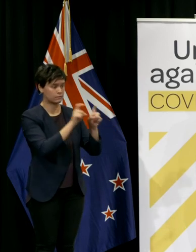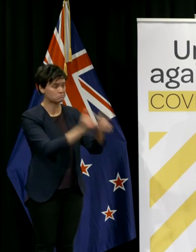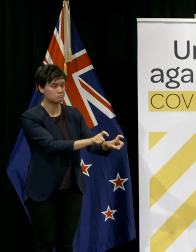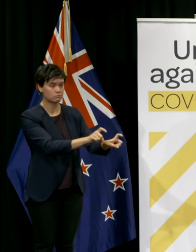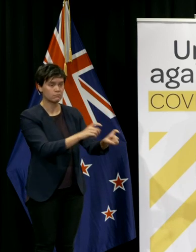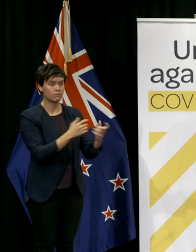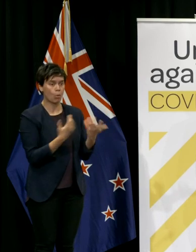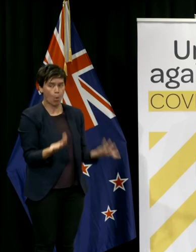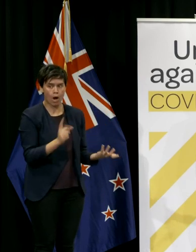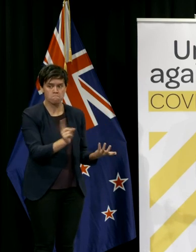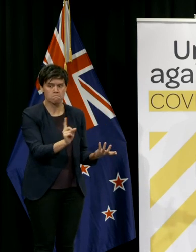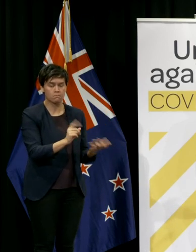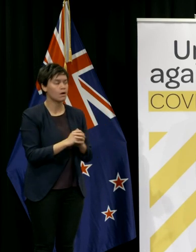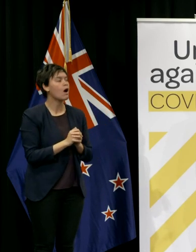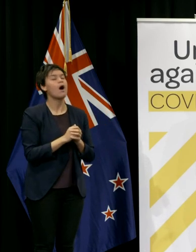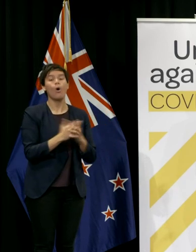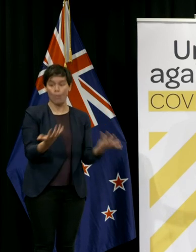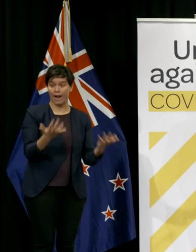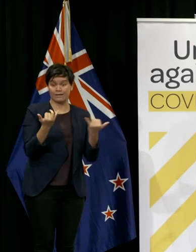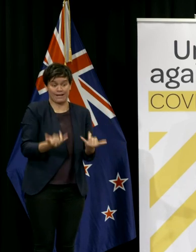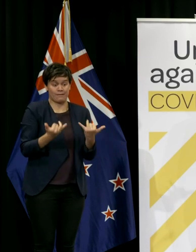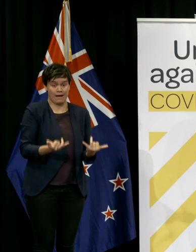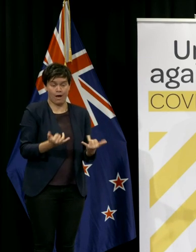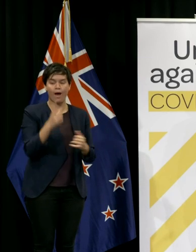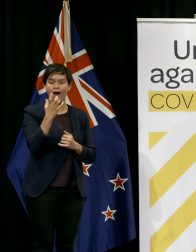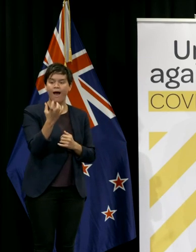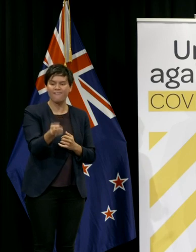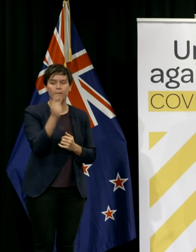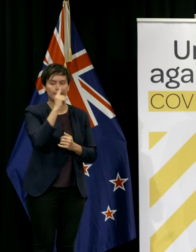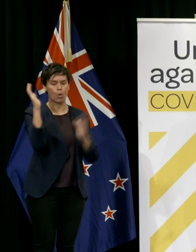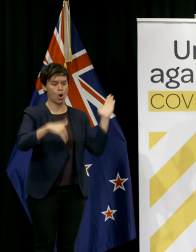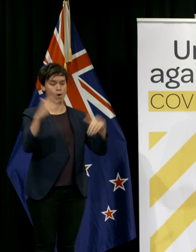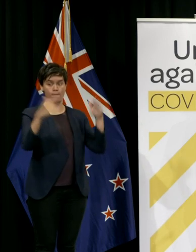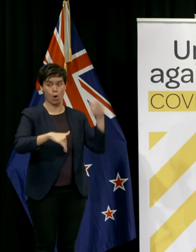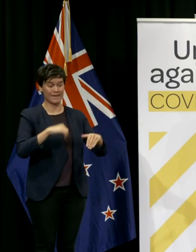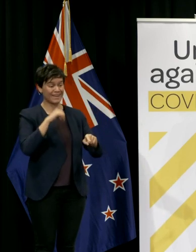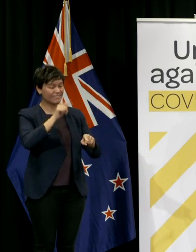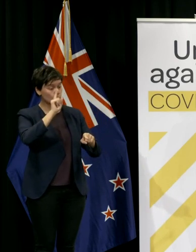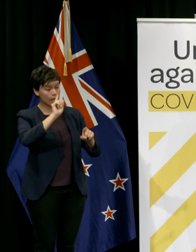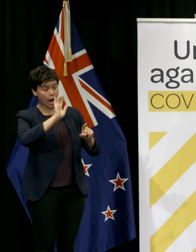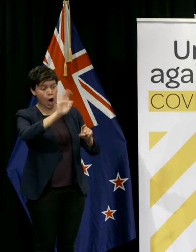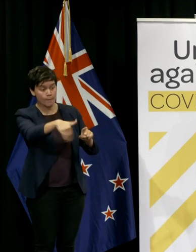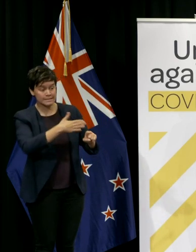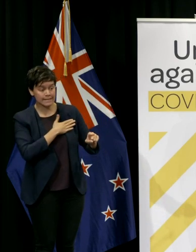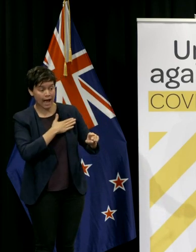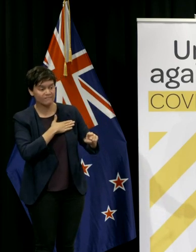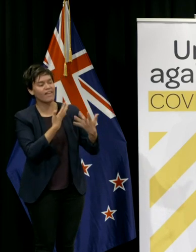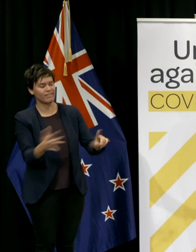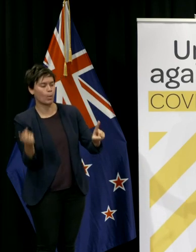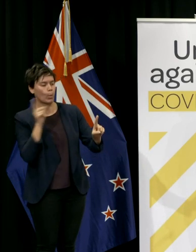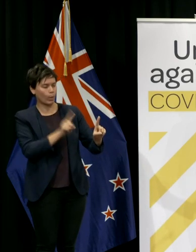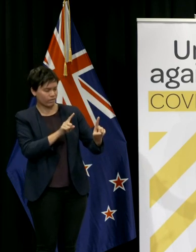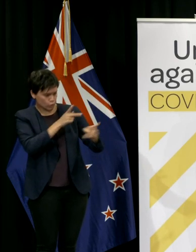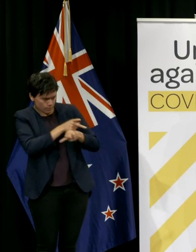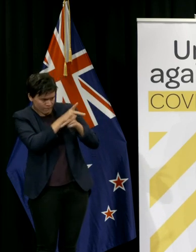are returning is we are getting them home under some supervision. But the people that say have been at the bottom of the South